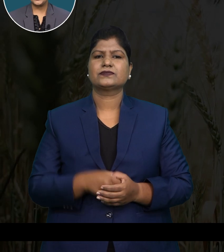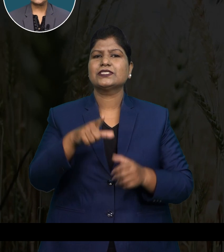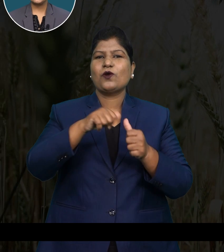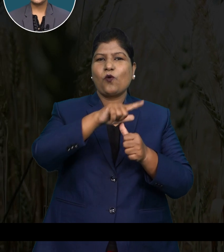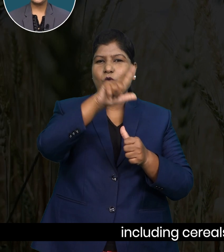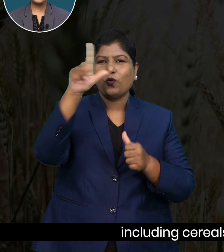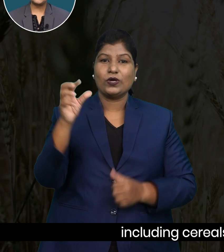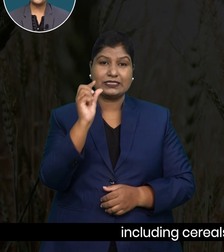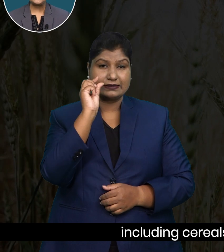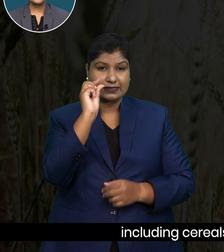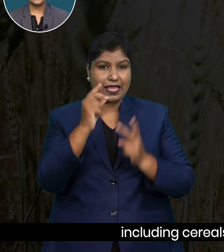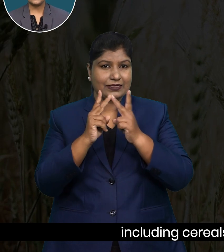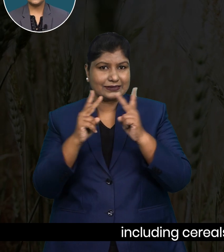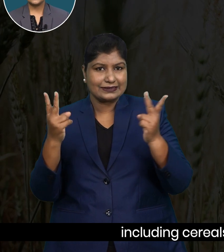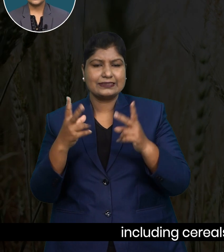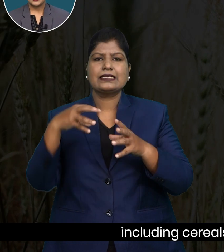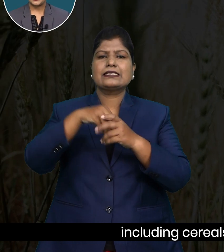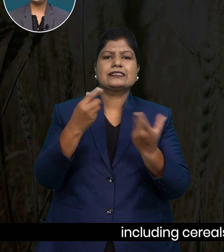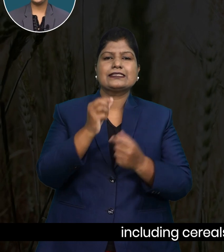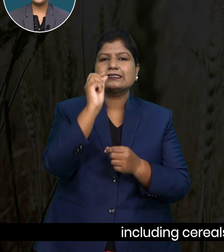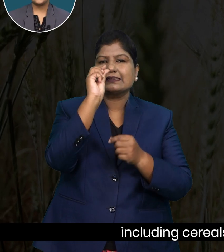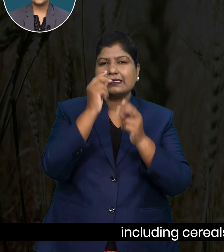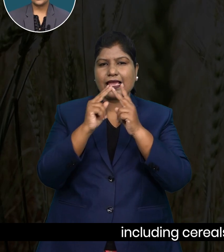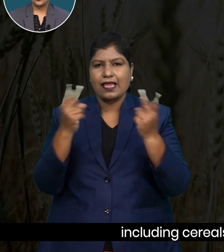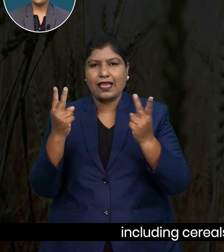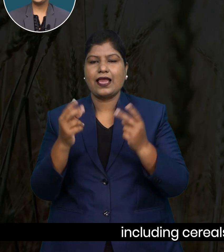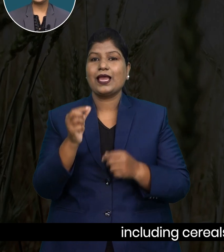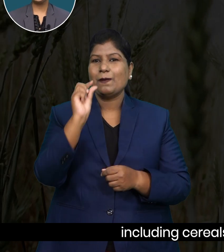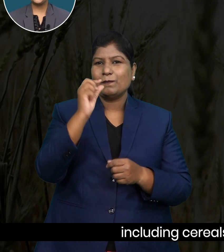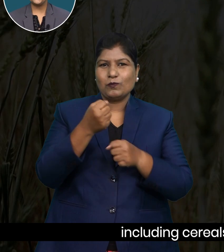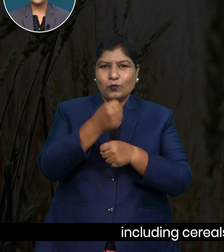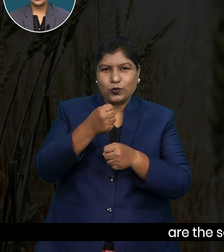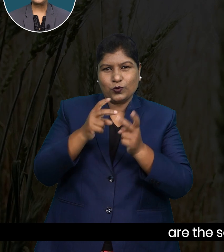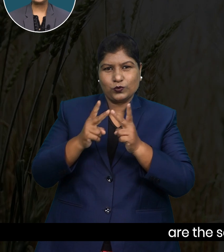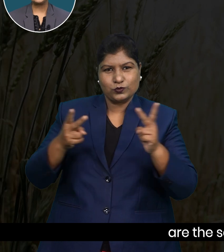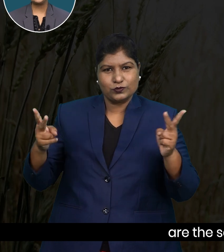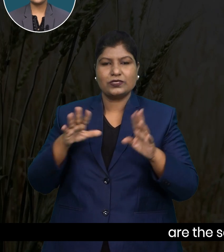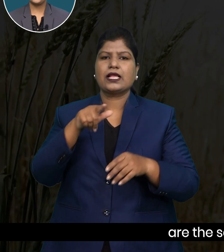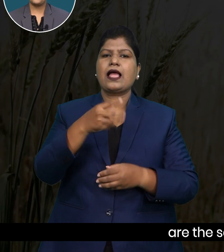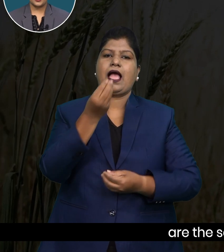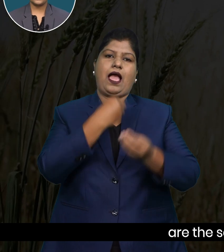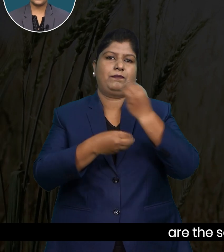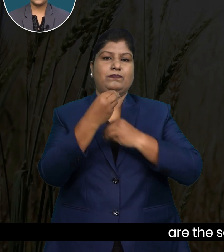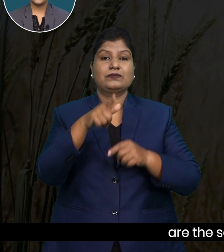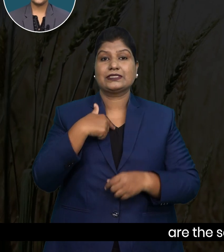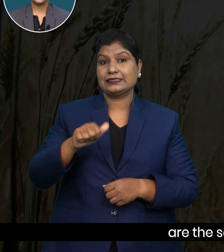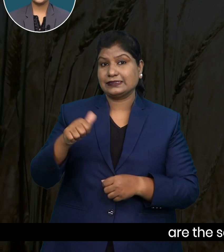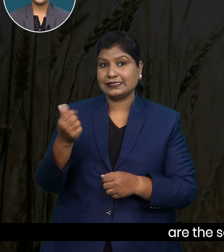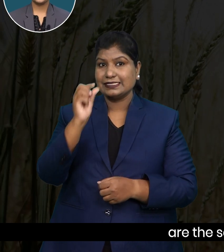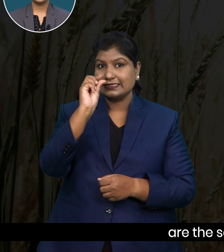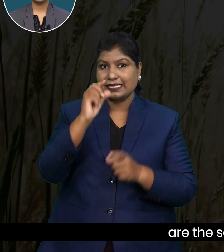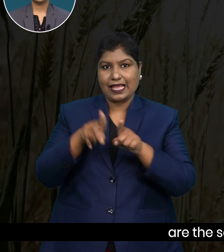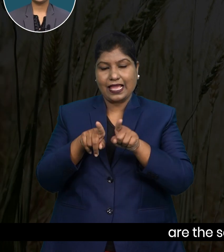All grains, including cereals and pulses, we consume are the seeds of the plants.